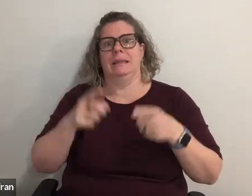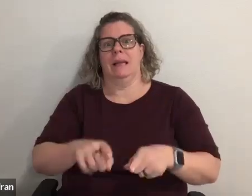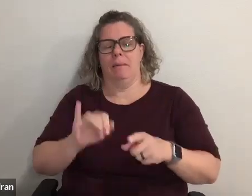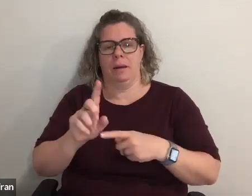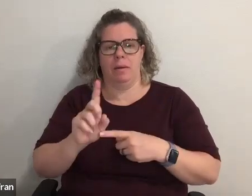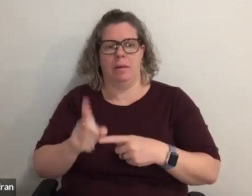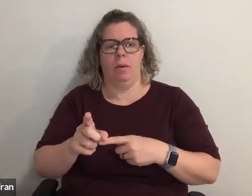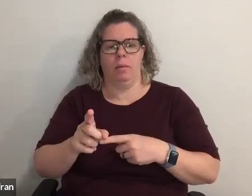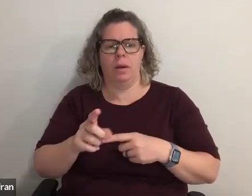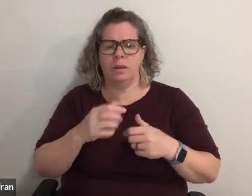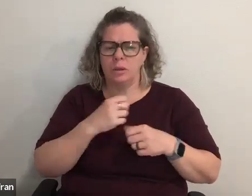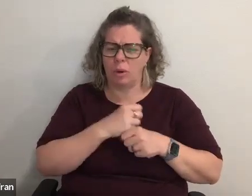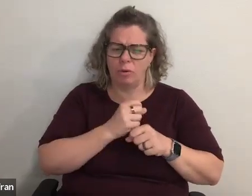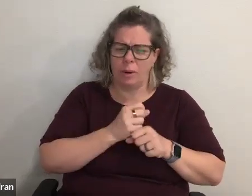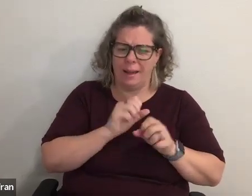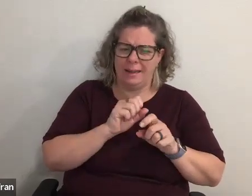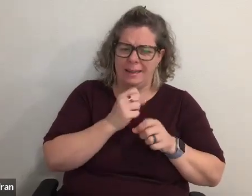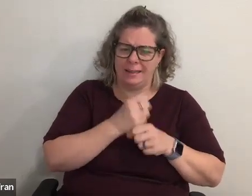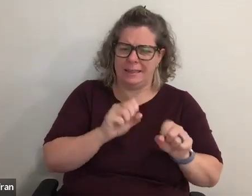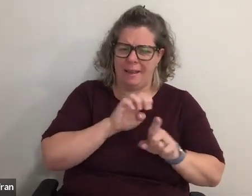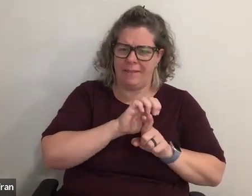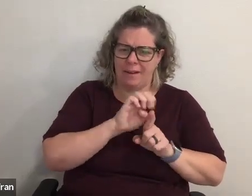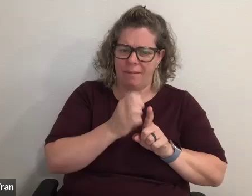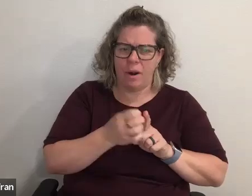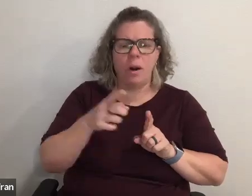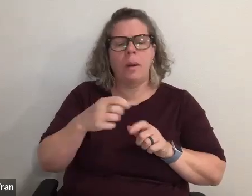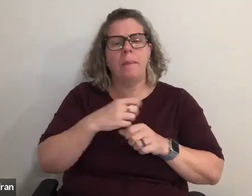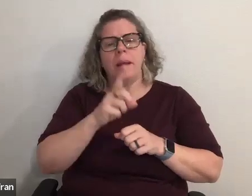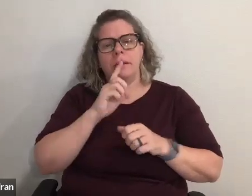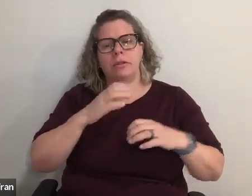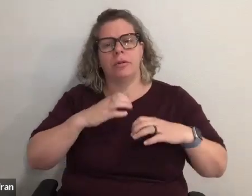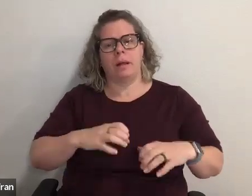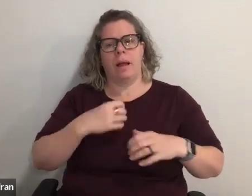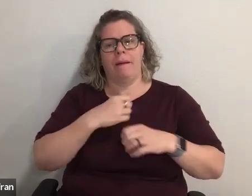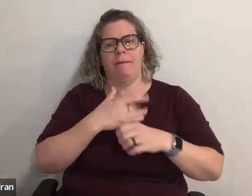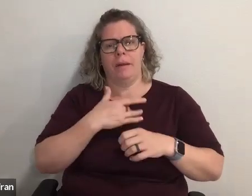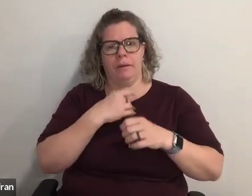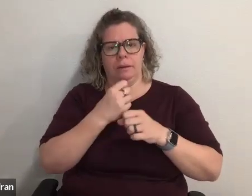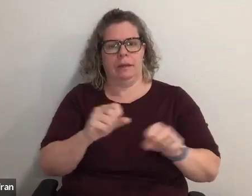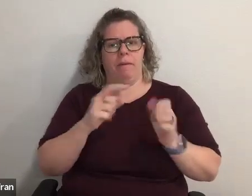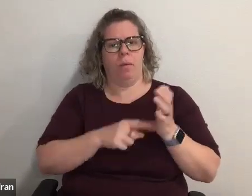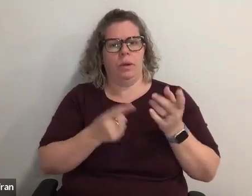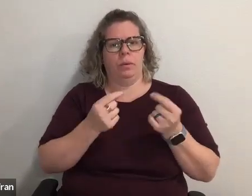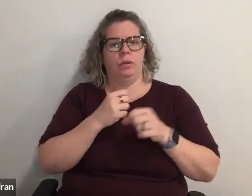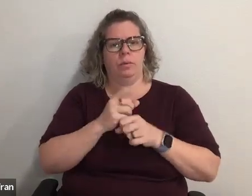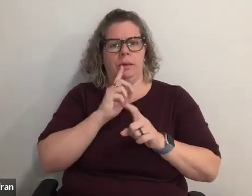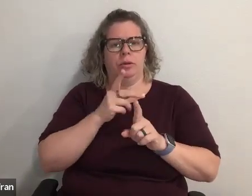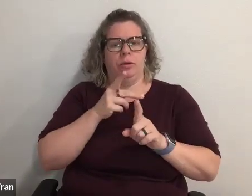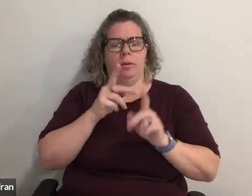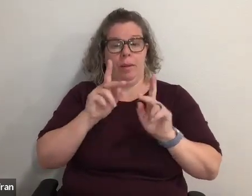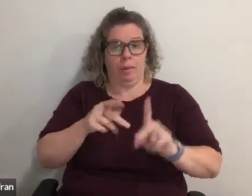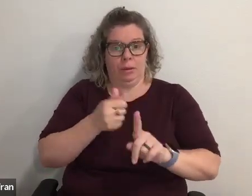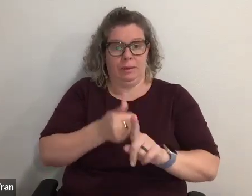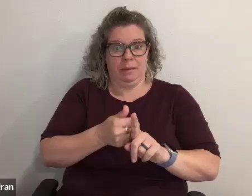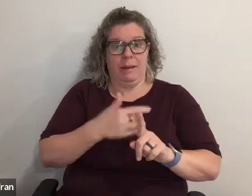creating a safe environment mean? How does that client feel safe at that particular moment in time? What are we going to do to ensure that person feels